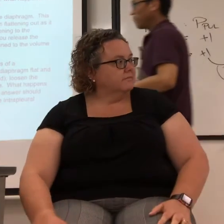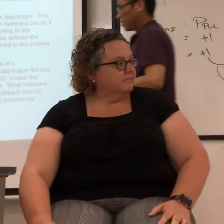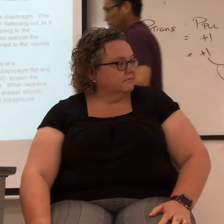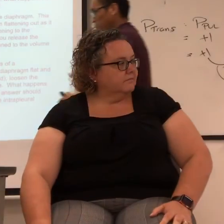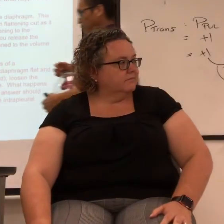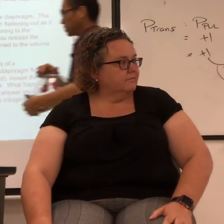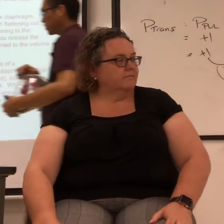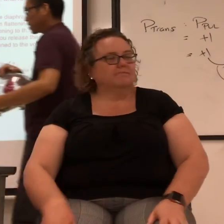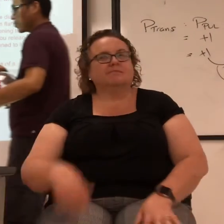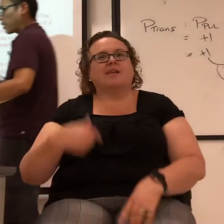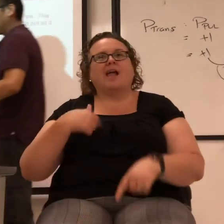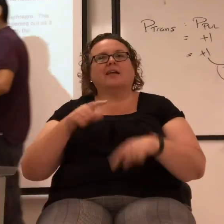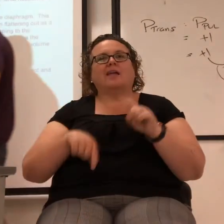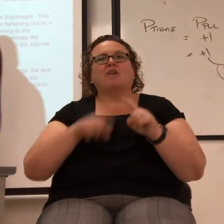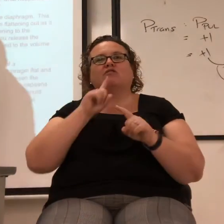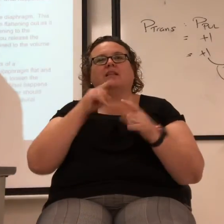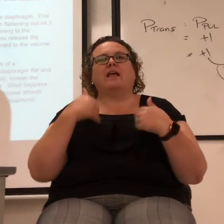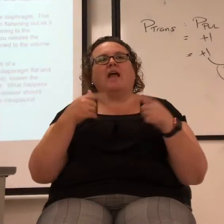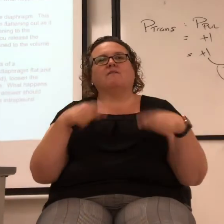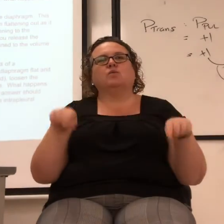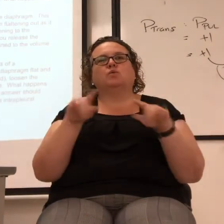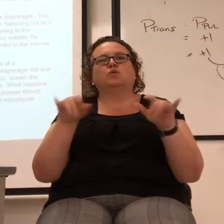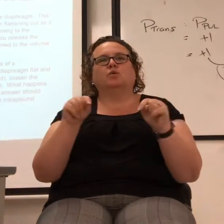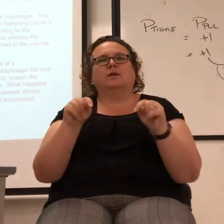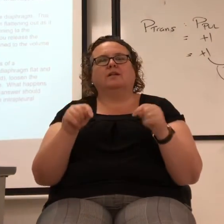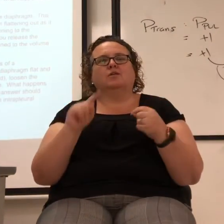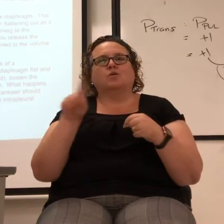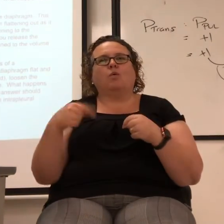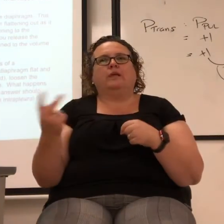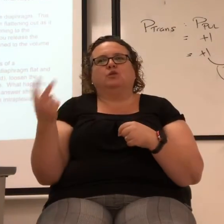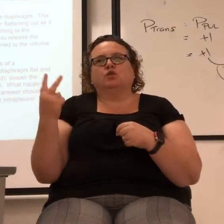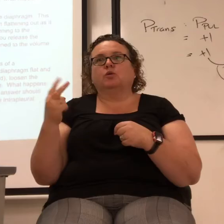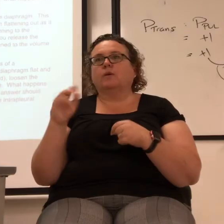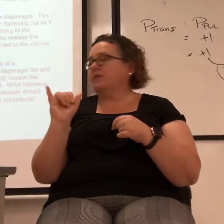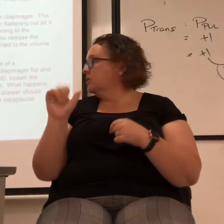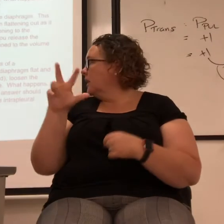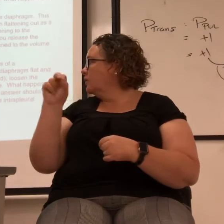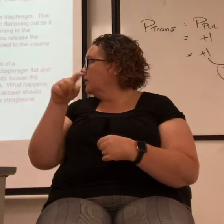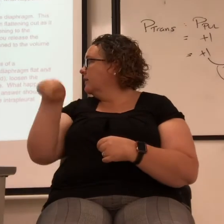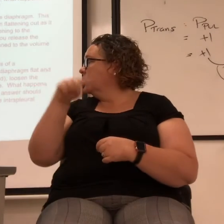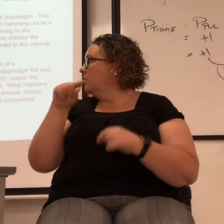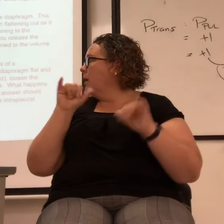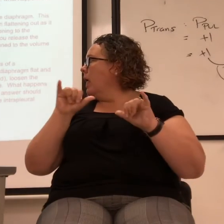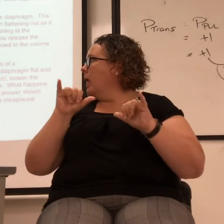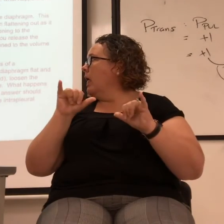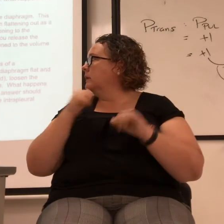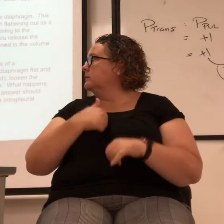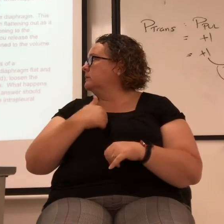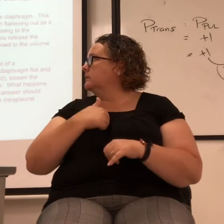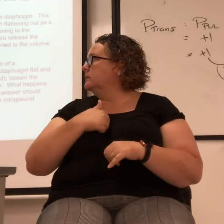Can't really have you do this because we only have two of them in the room. There's like 30 of them, but oh, drunk coffee.